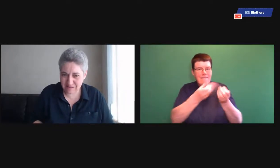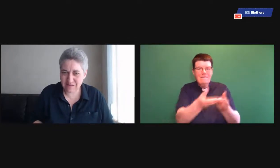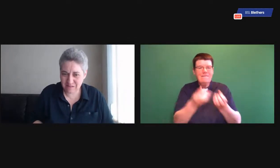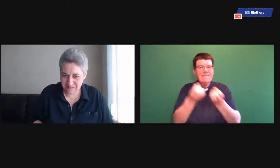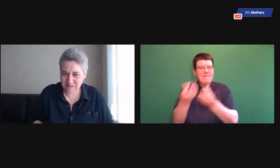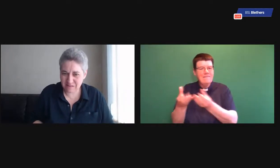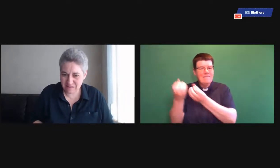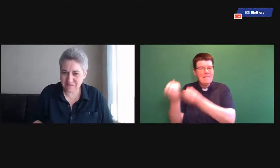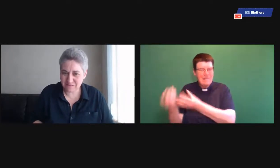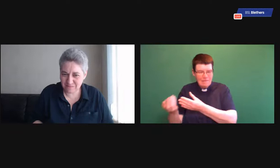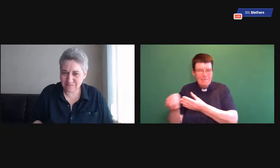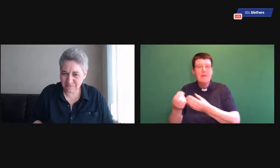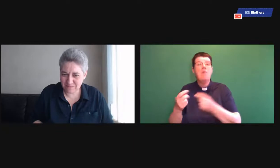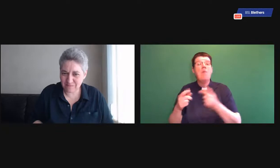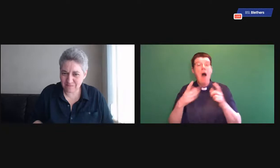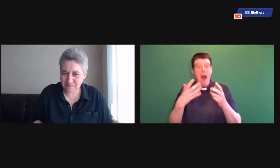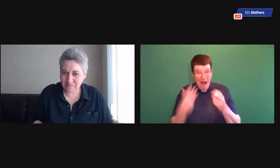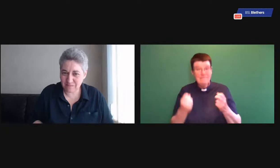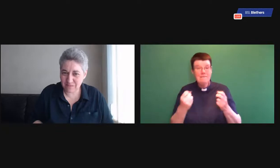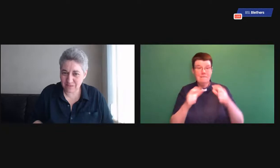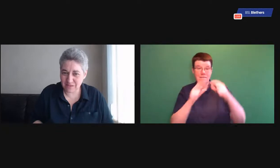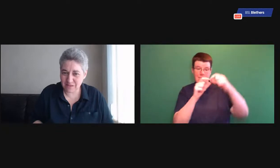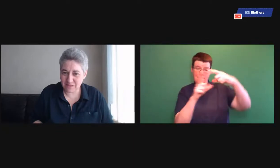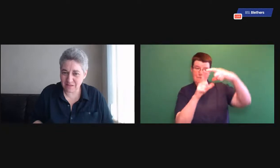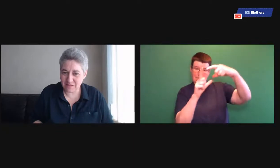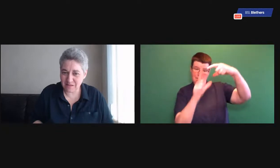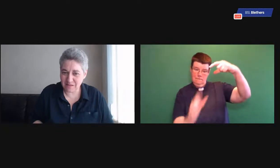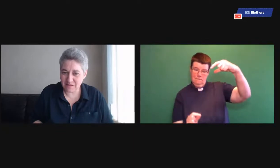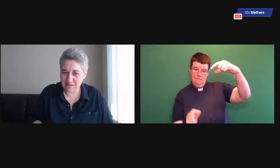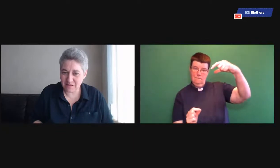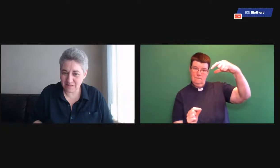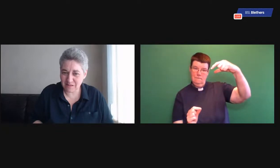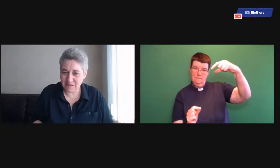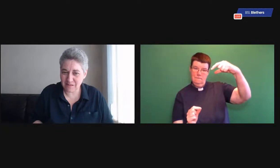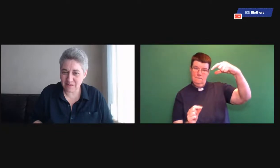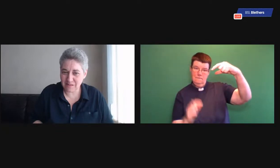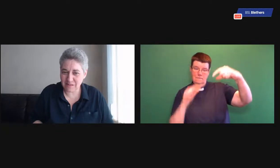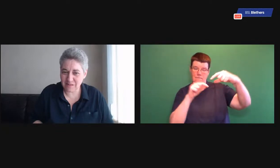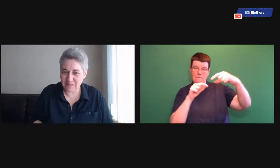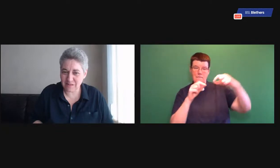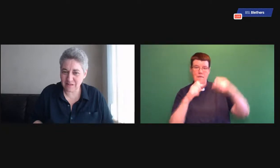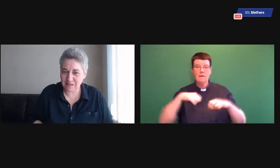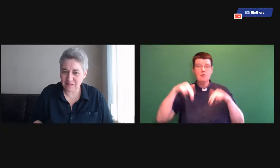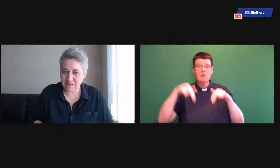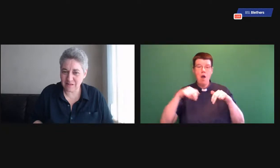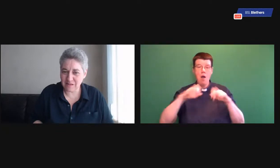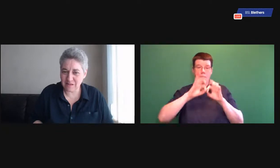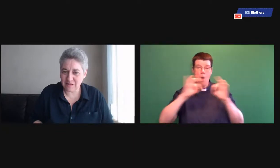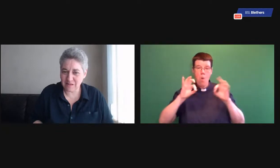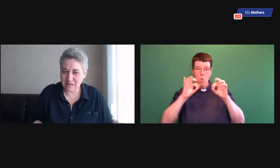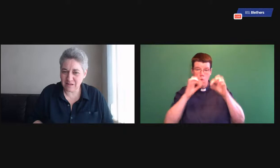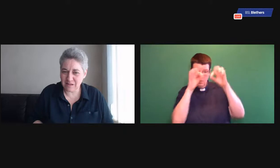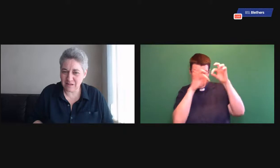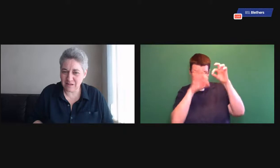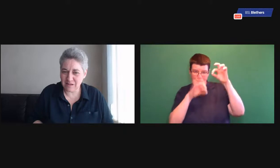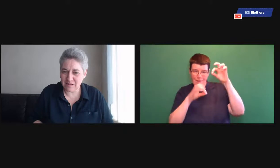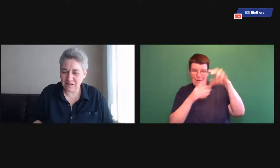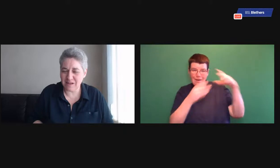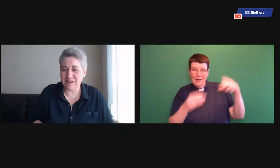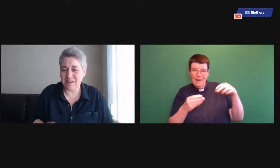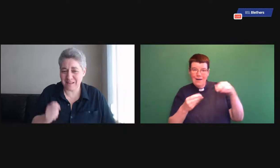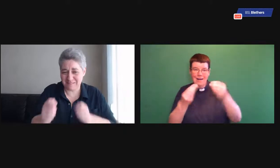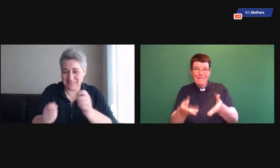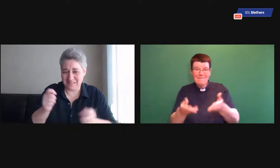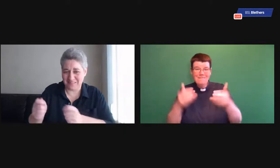um uh there were so many gifts for people that were saying thank you for being there. Um, and they